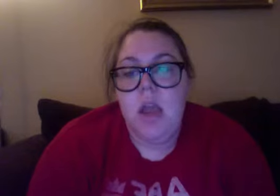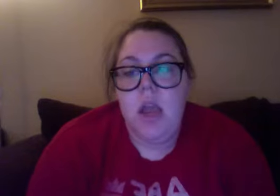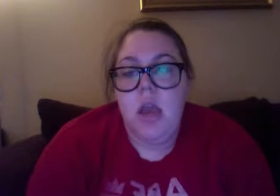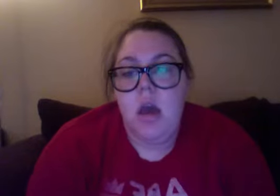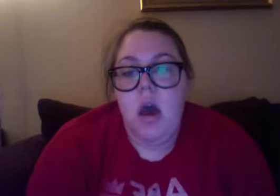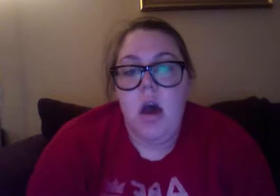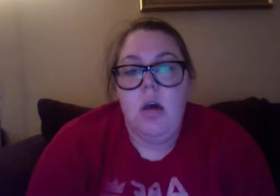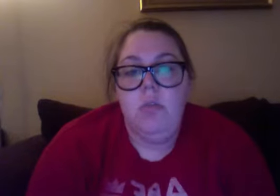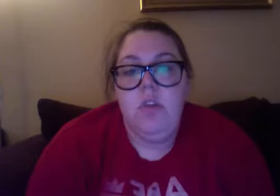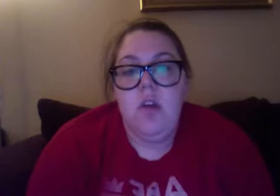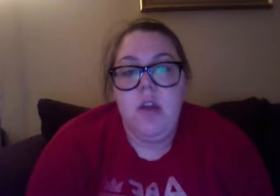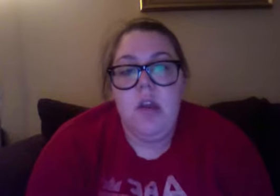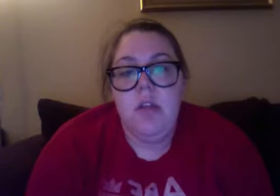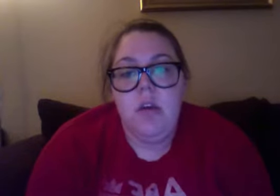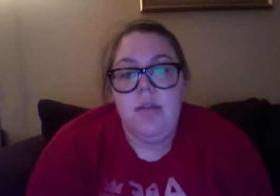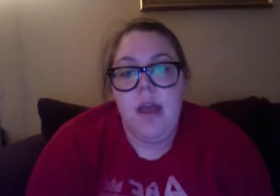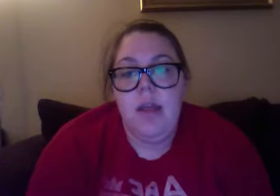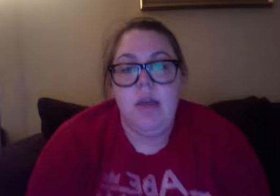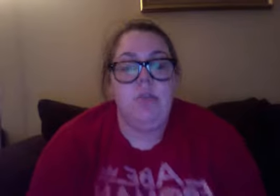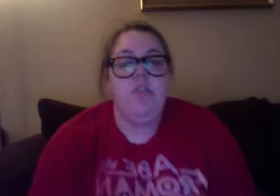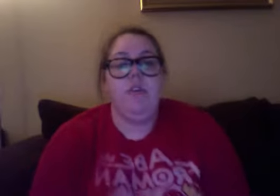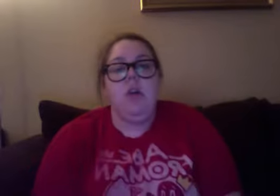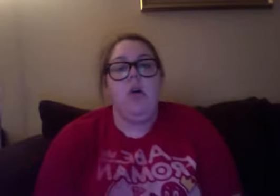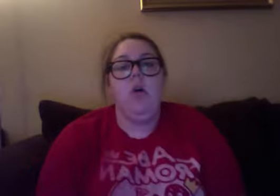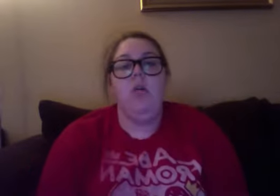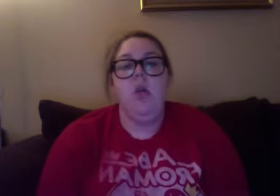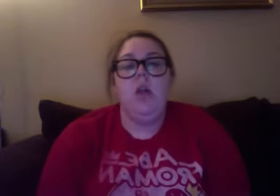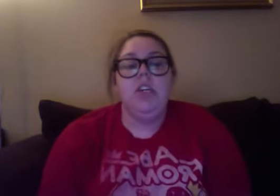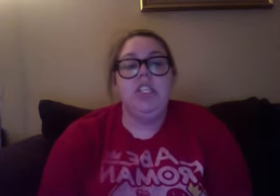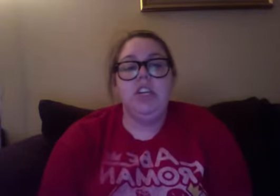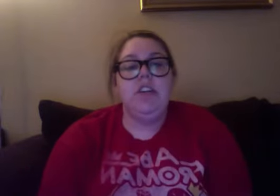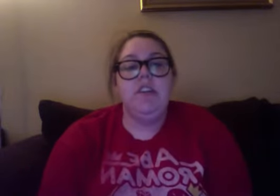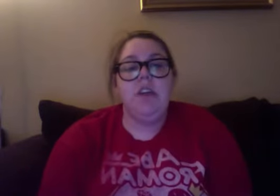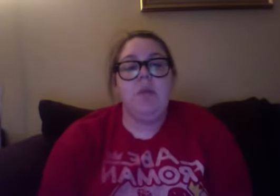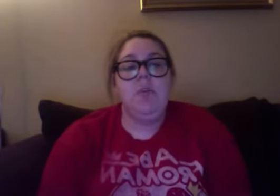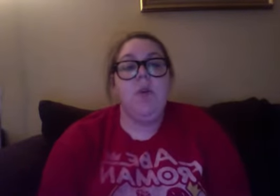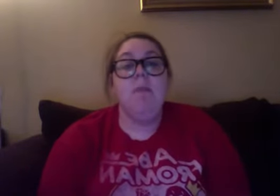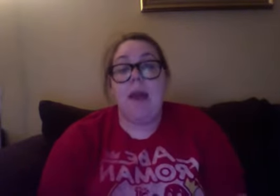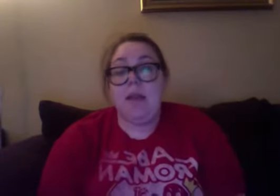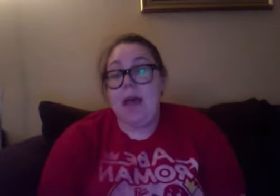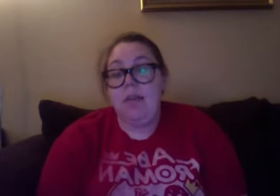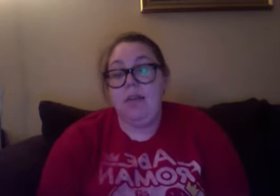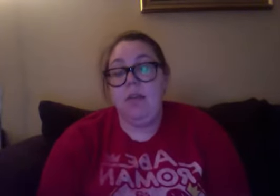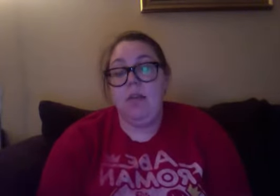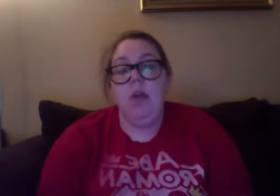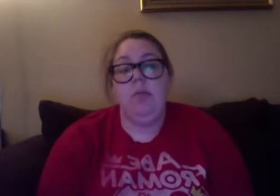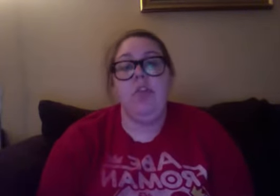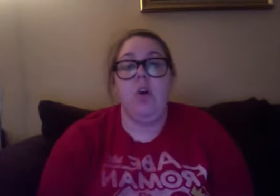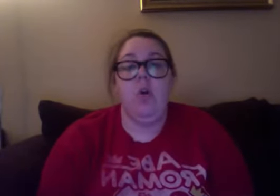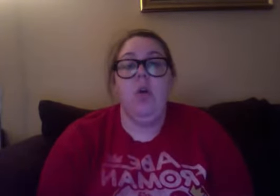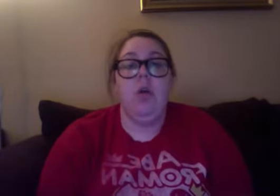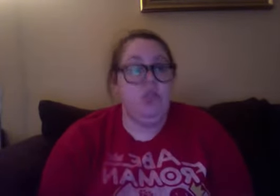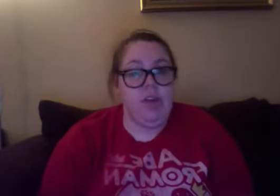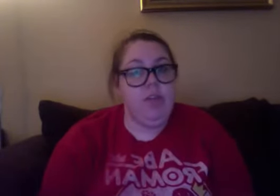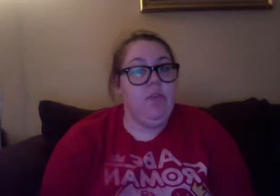study, doing another sign language video, just doing it by class this time. So, just the very